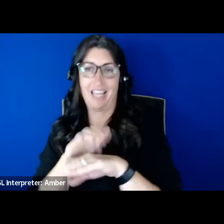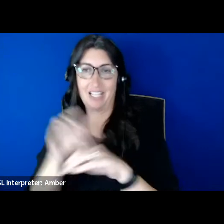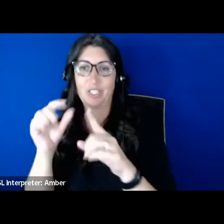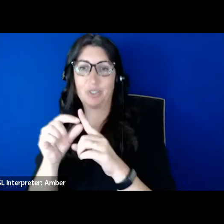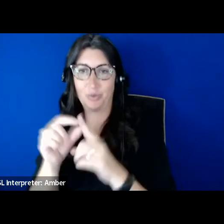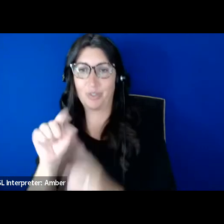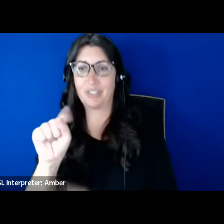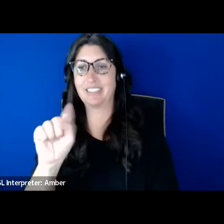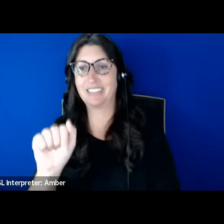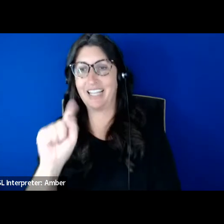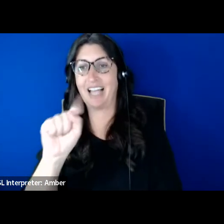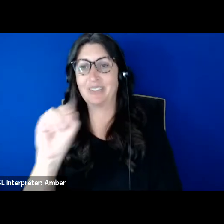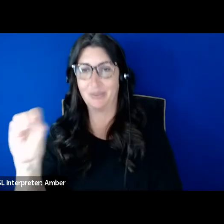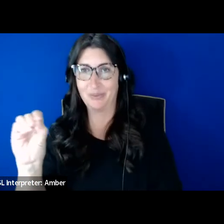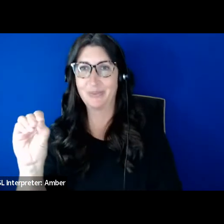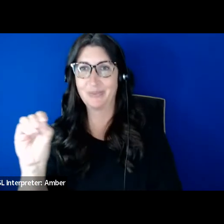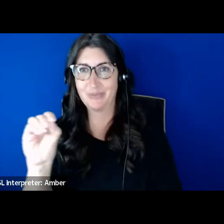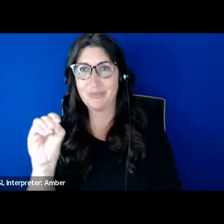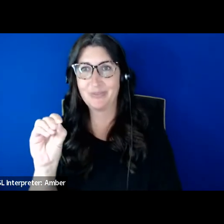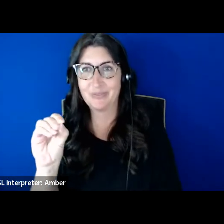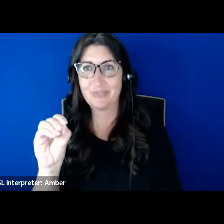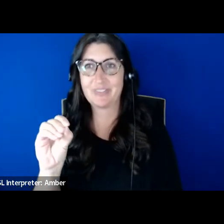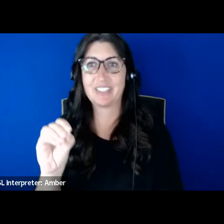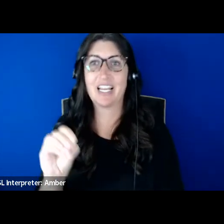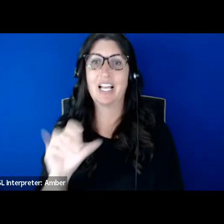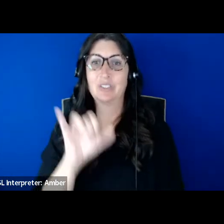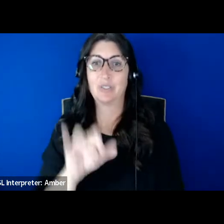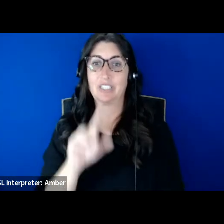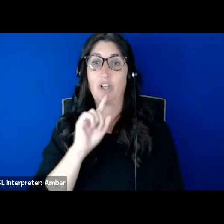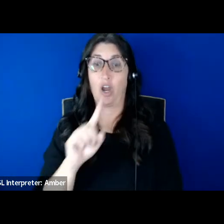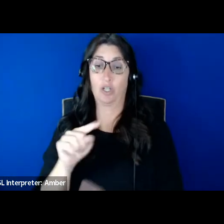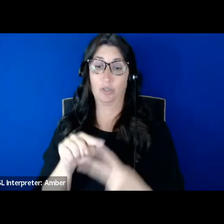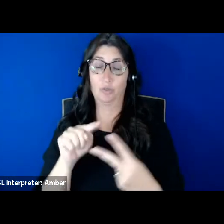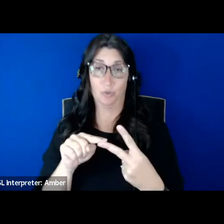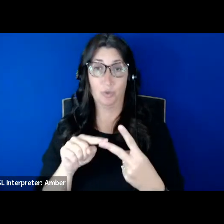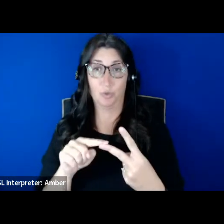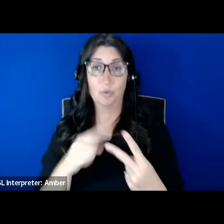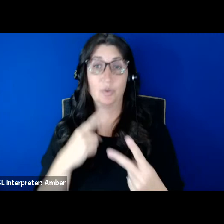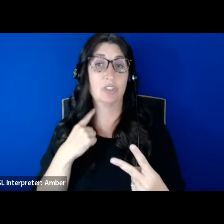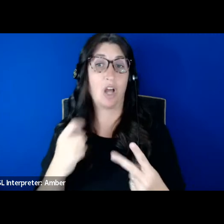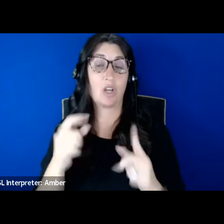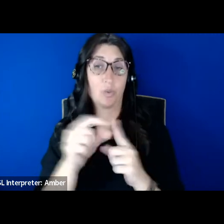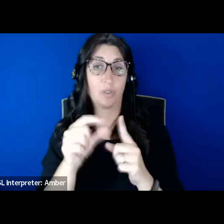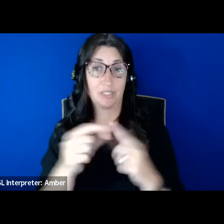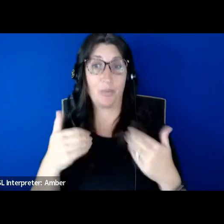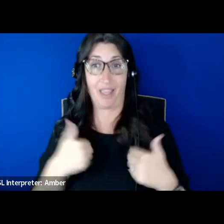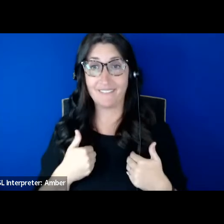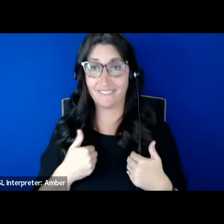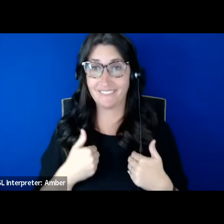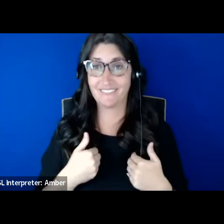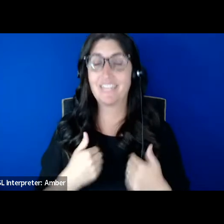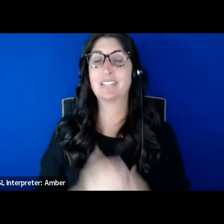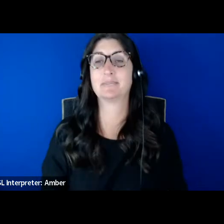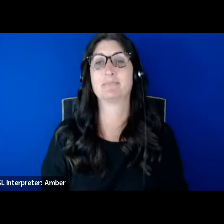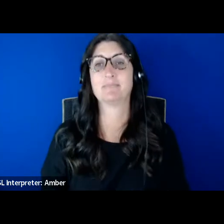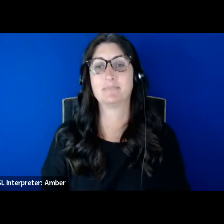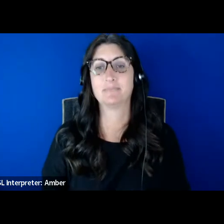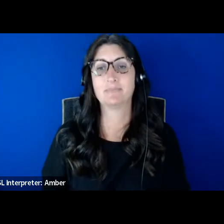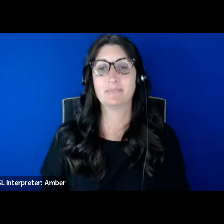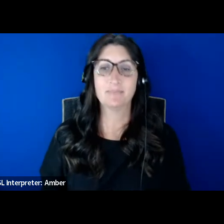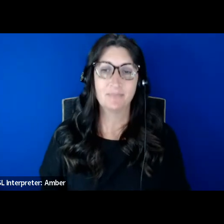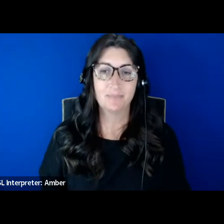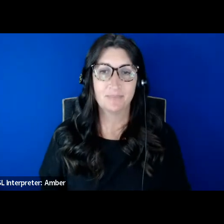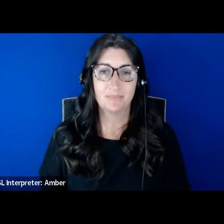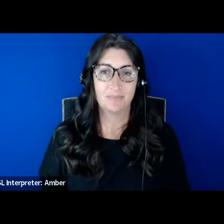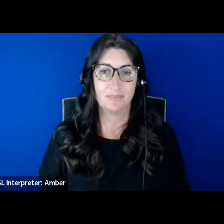taboo and tattoo, these are two Tongan words that we have. Now to talk